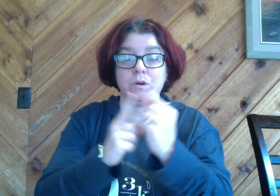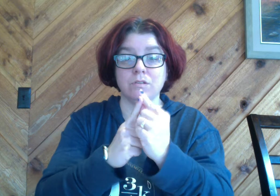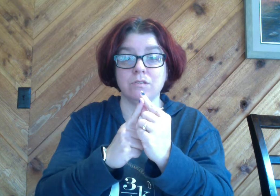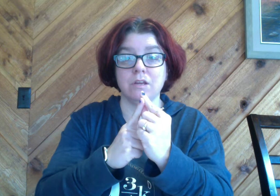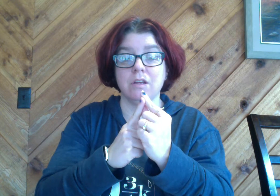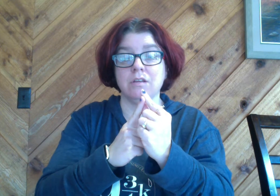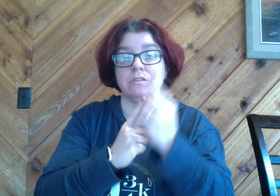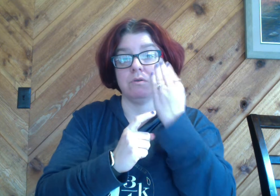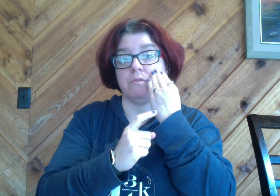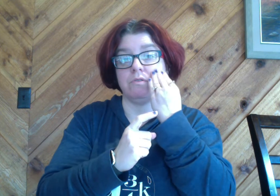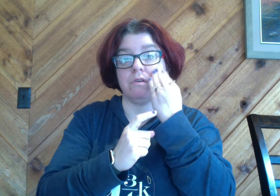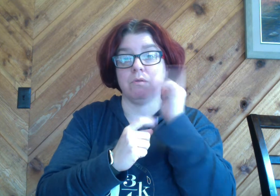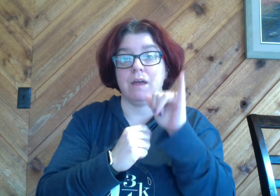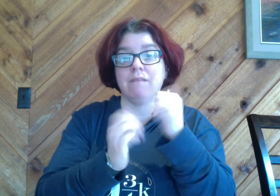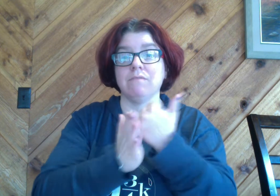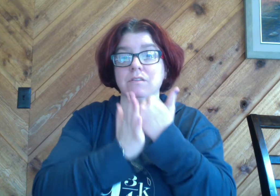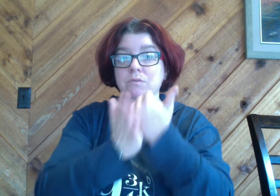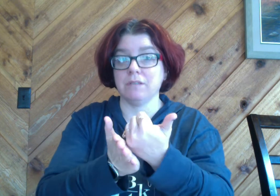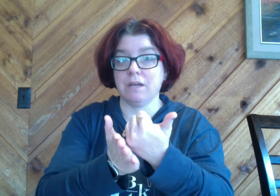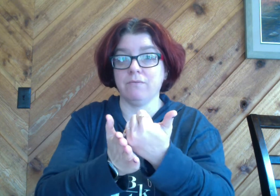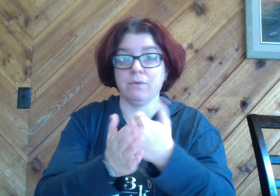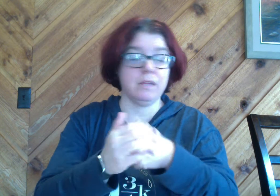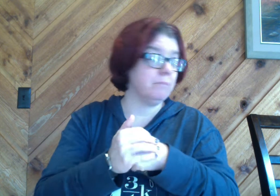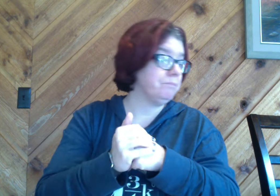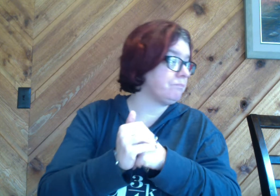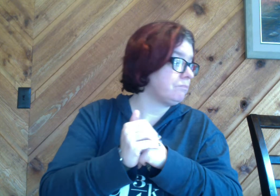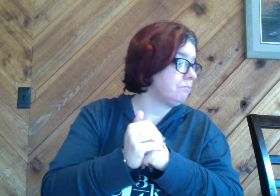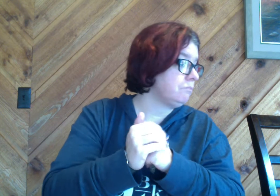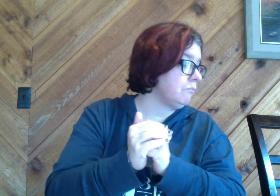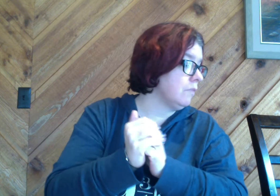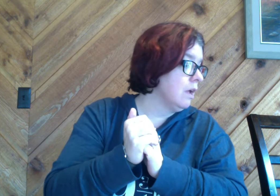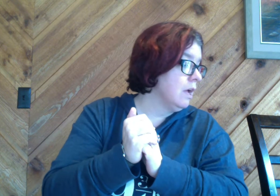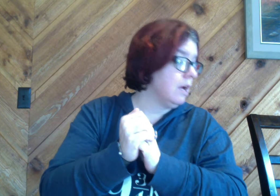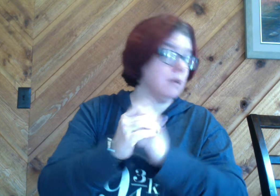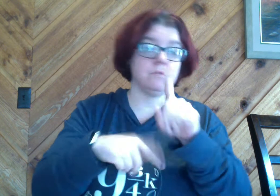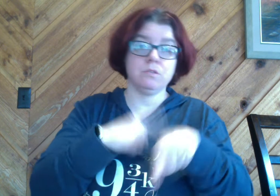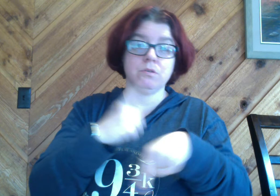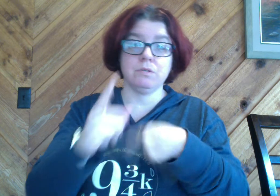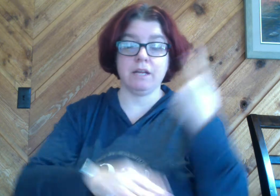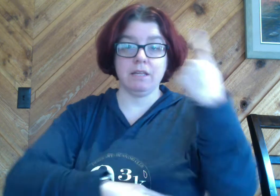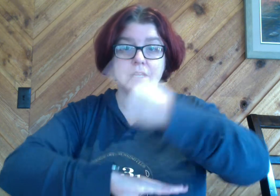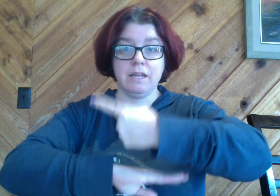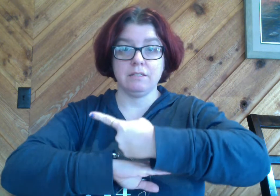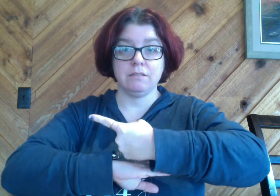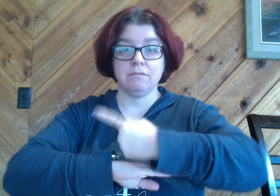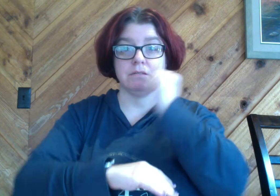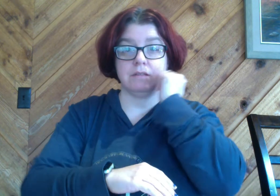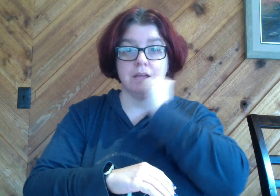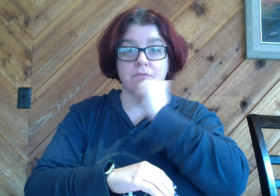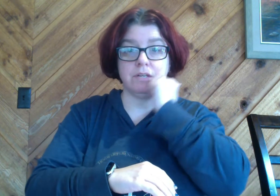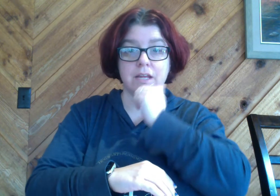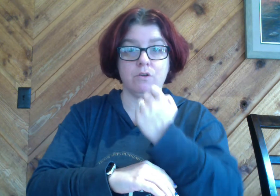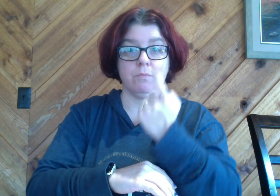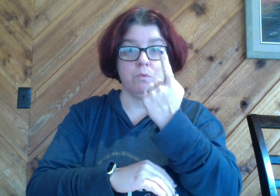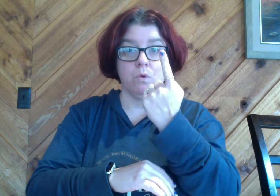words. So if you know that, that's always a helpful thing. So sign of the days. Every day there will be 1